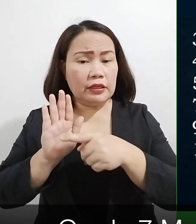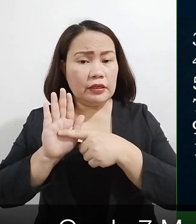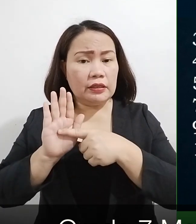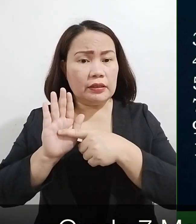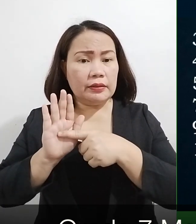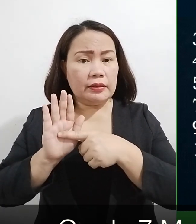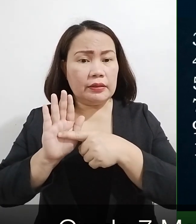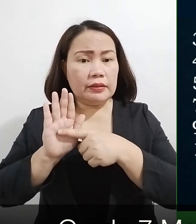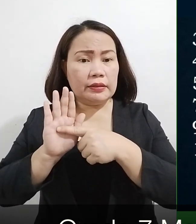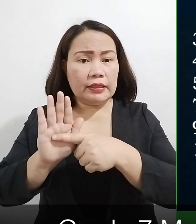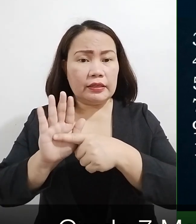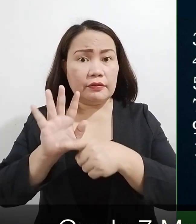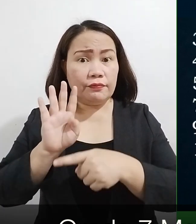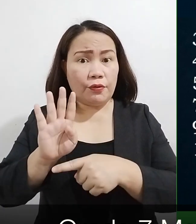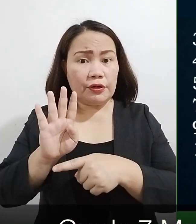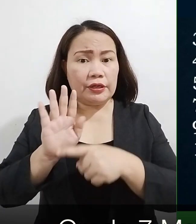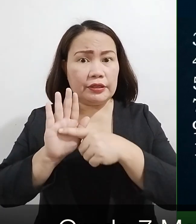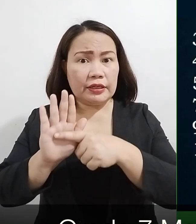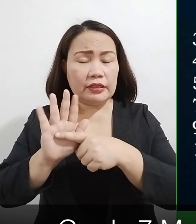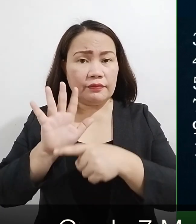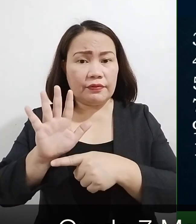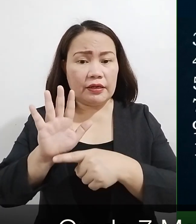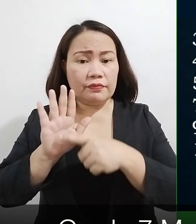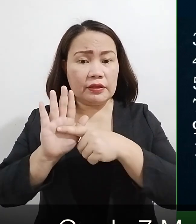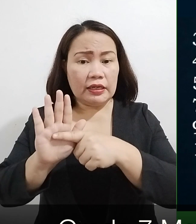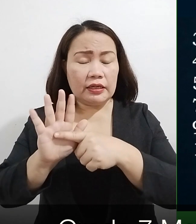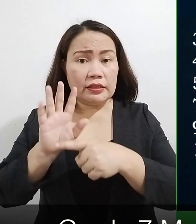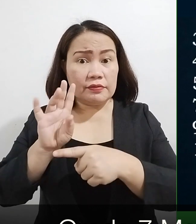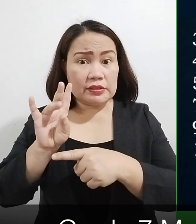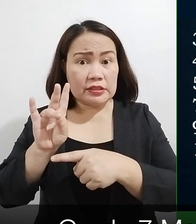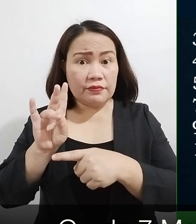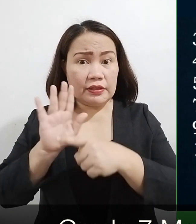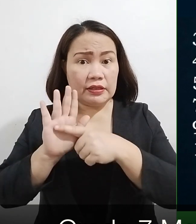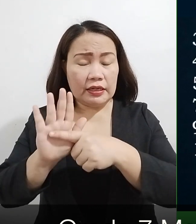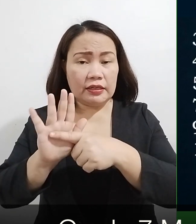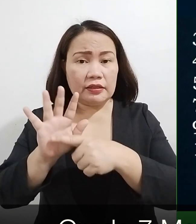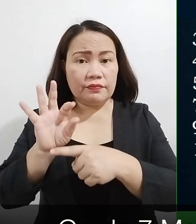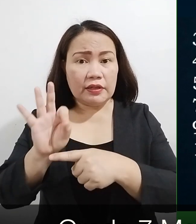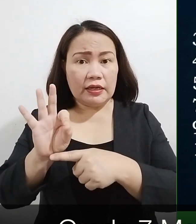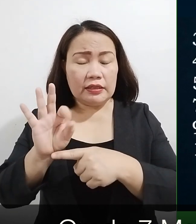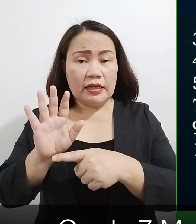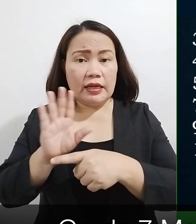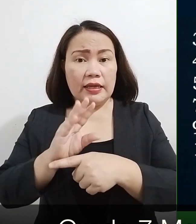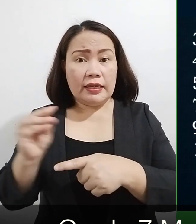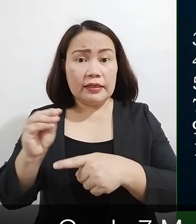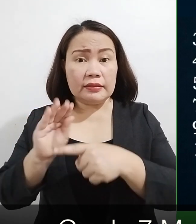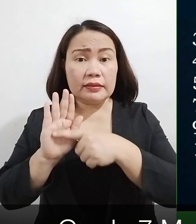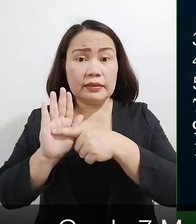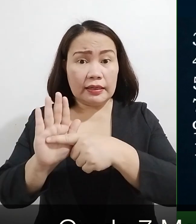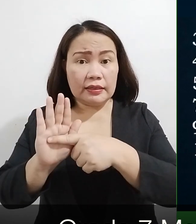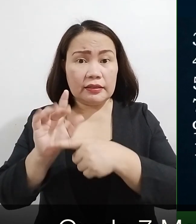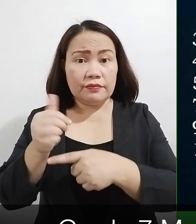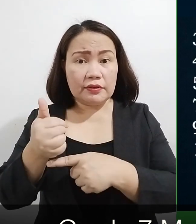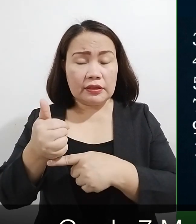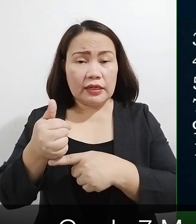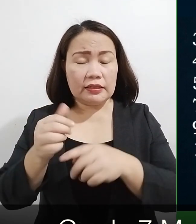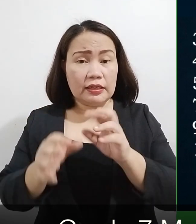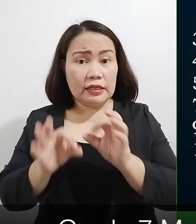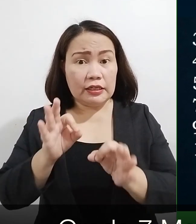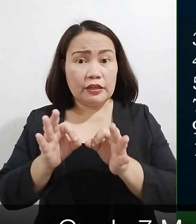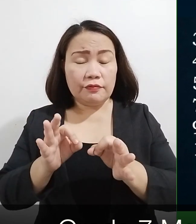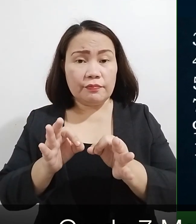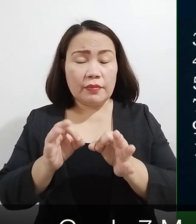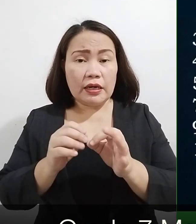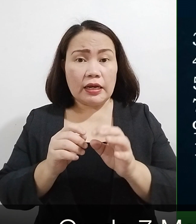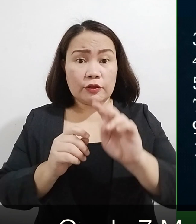3, negative 4, negative 5, negative 7, negative 9, and negative 10. So, if we will